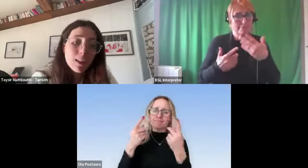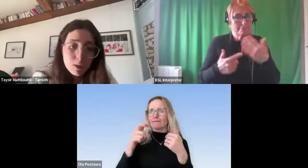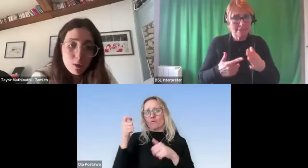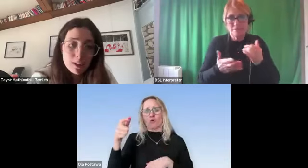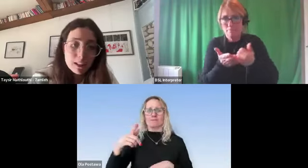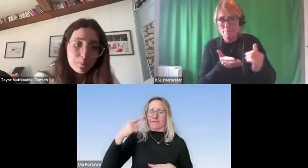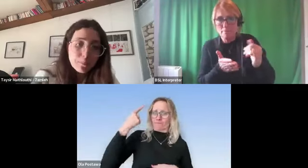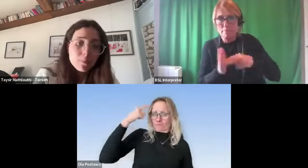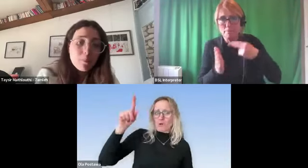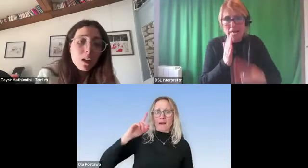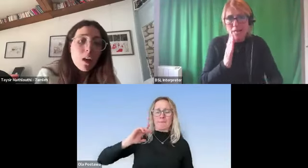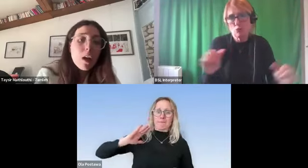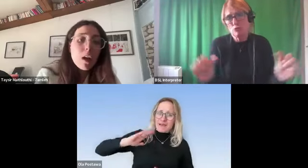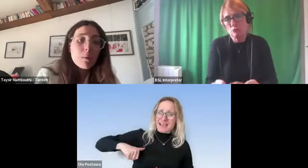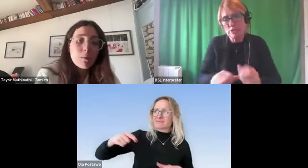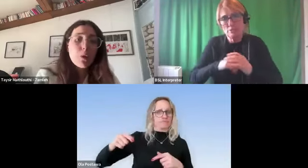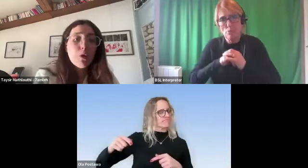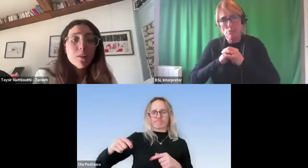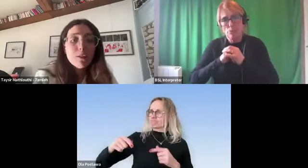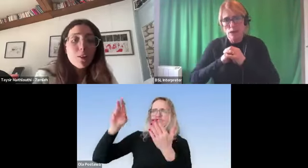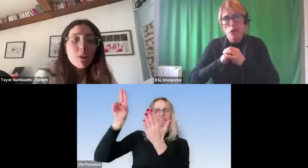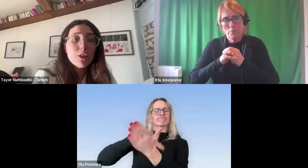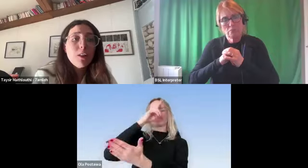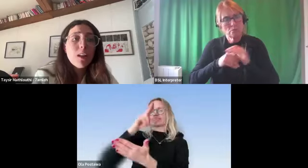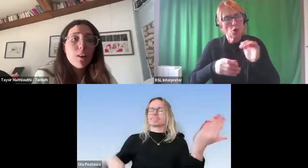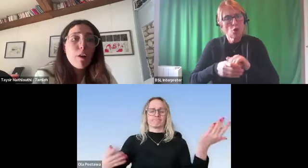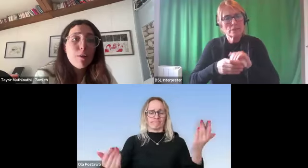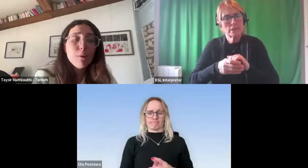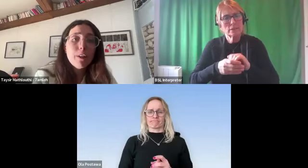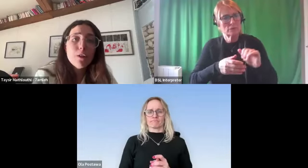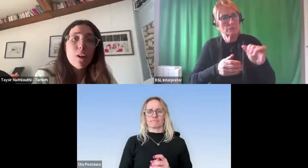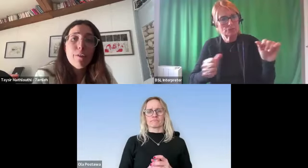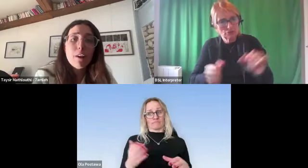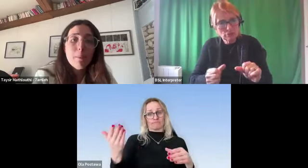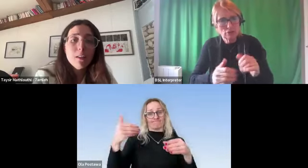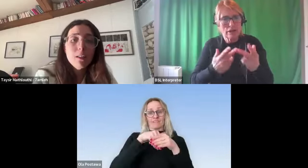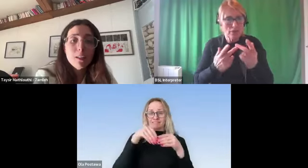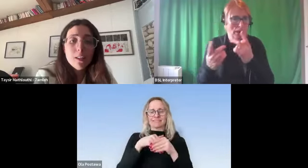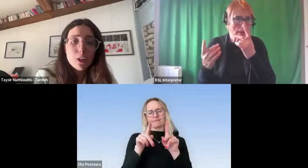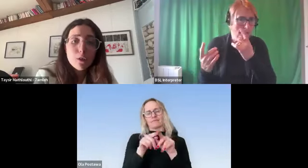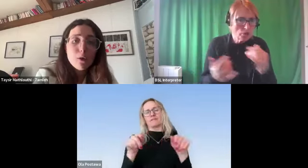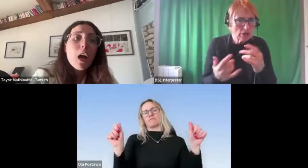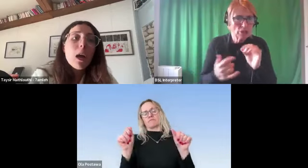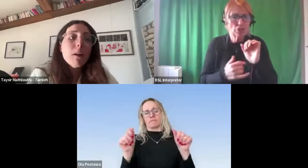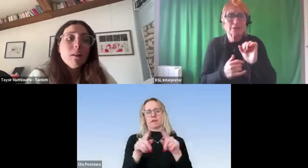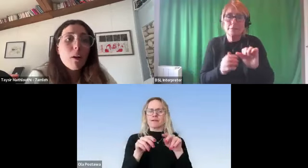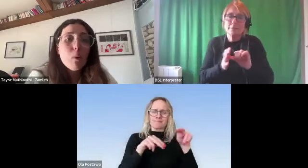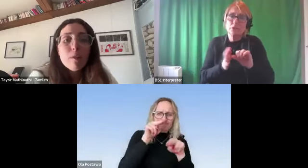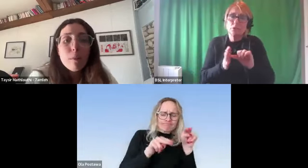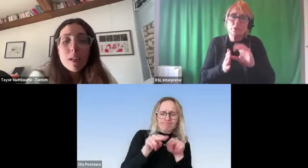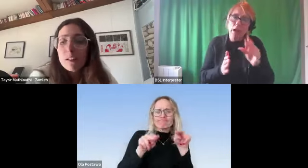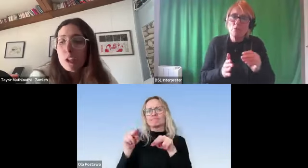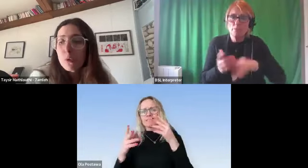banned and restricted. So content restriction and over moderation of Arabic content is an issue,